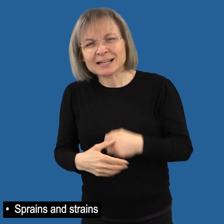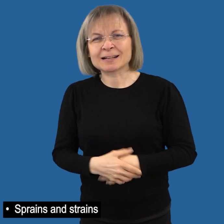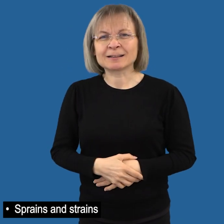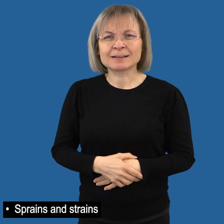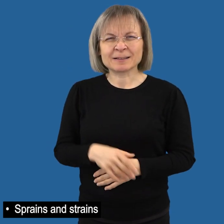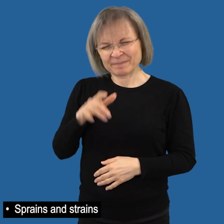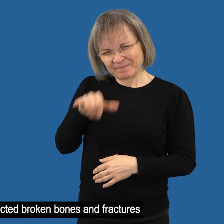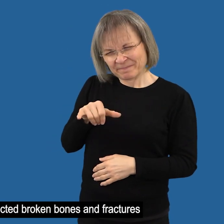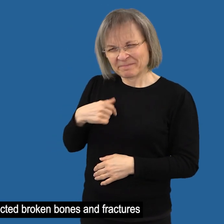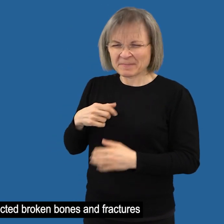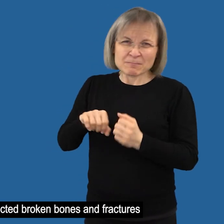Sprains and strains.